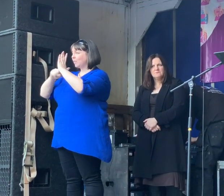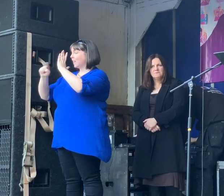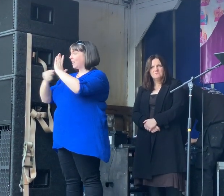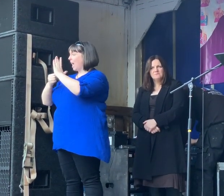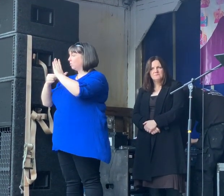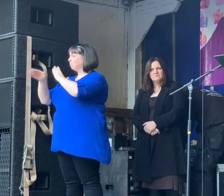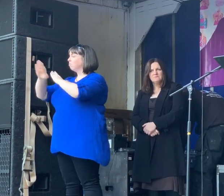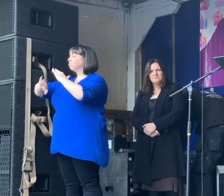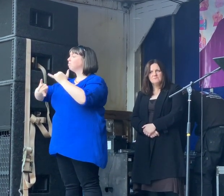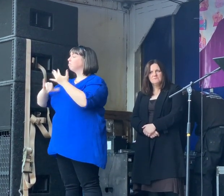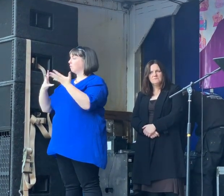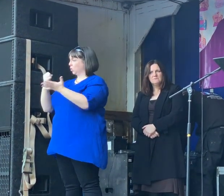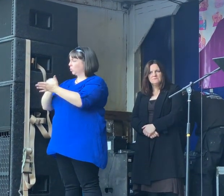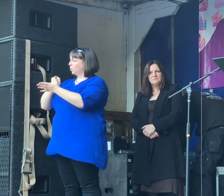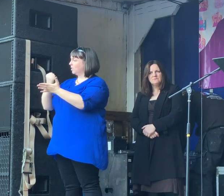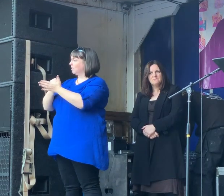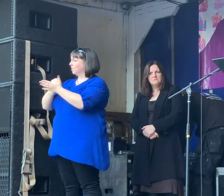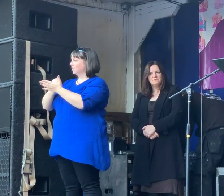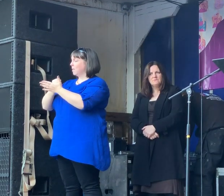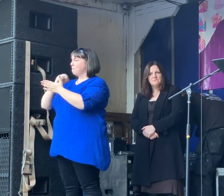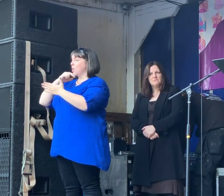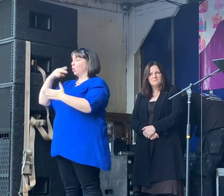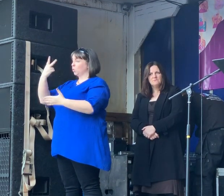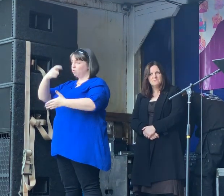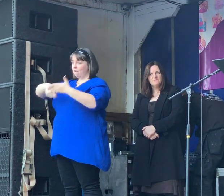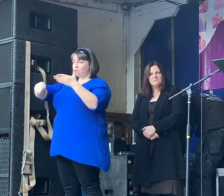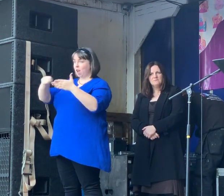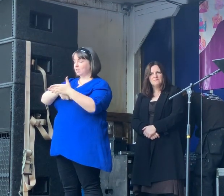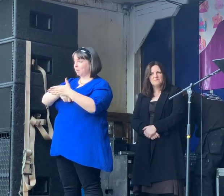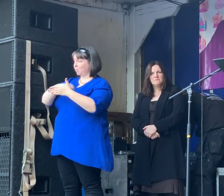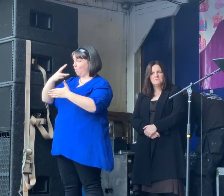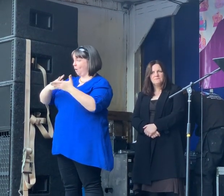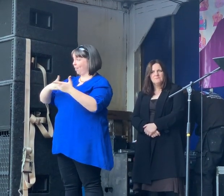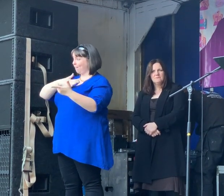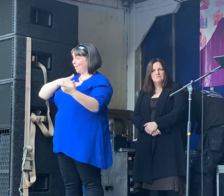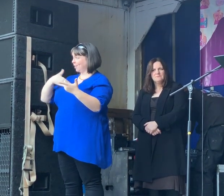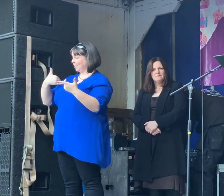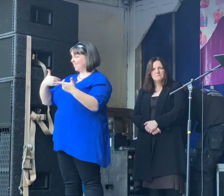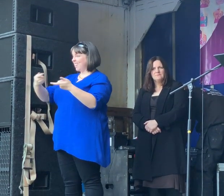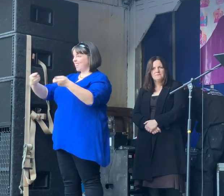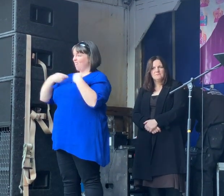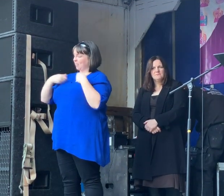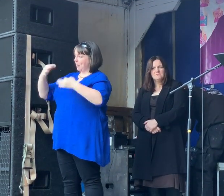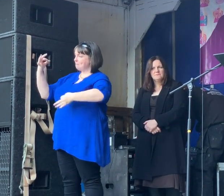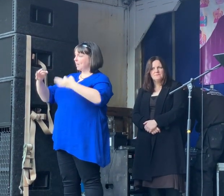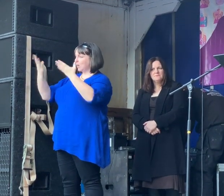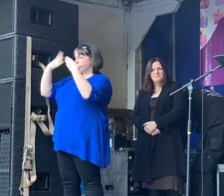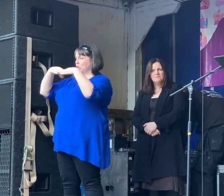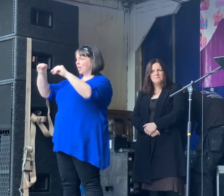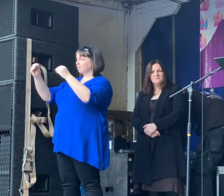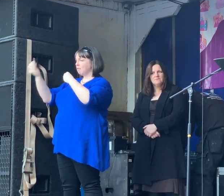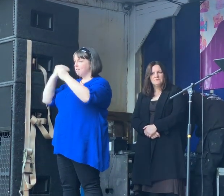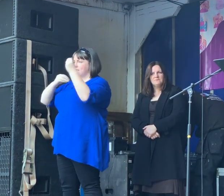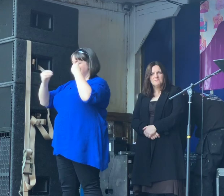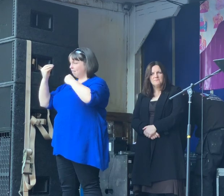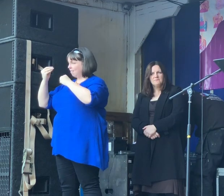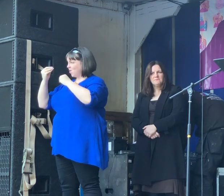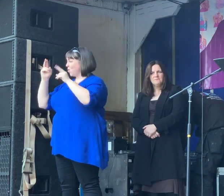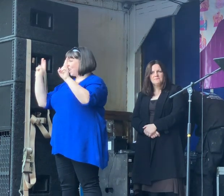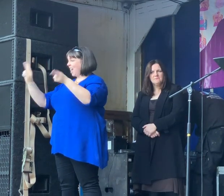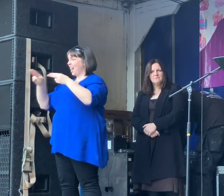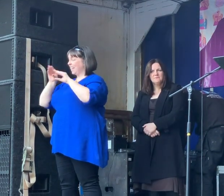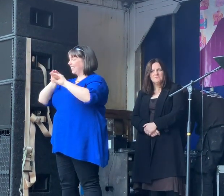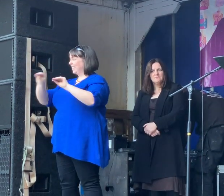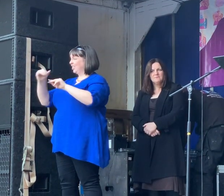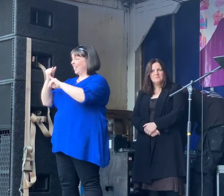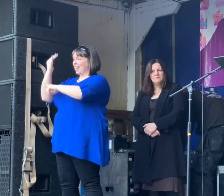are students. It solidified two referendums worth of us, gave us a political education that cannot be taught in